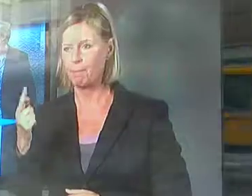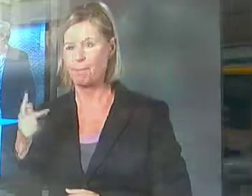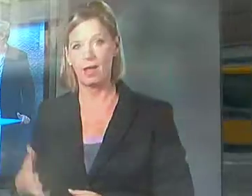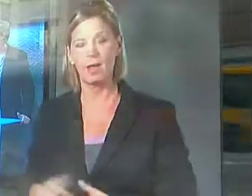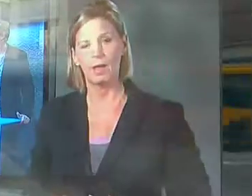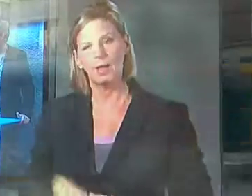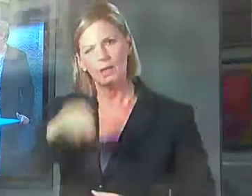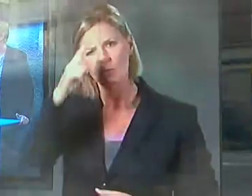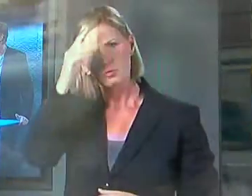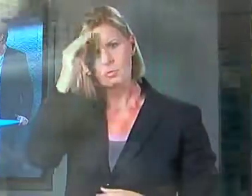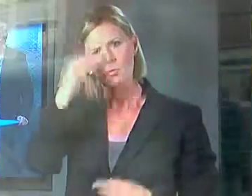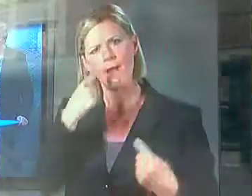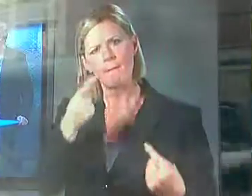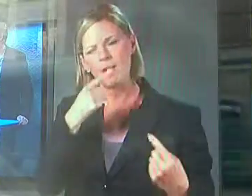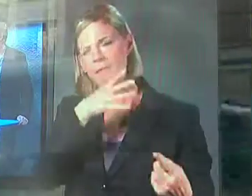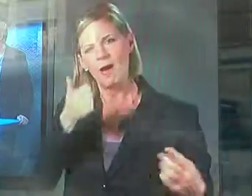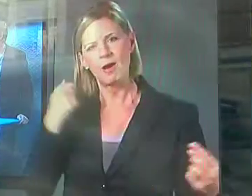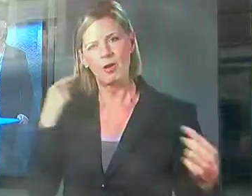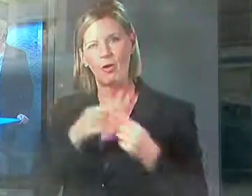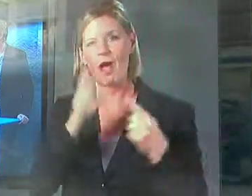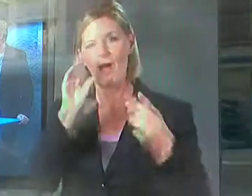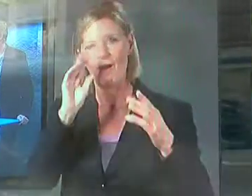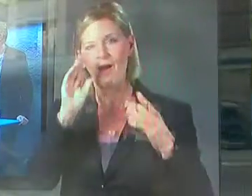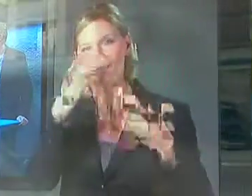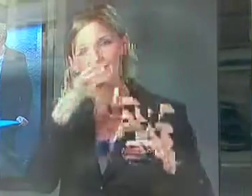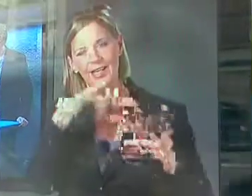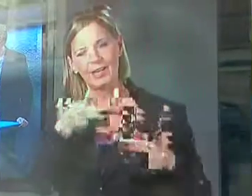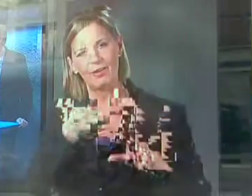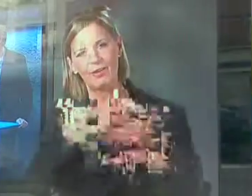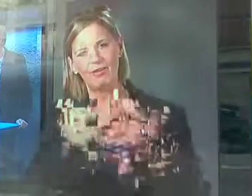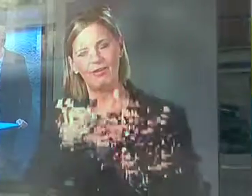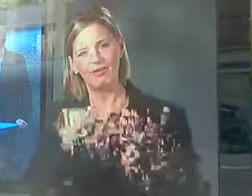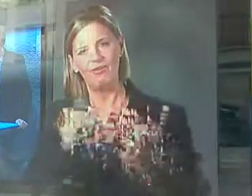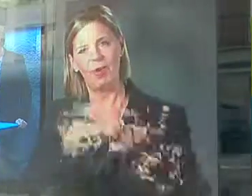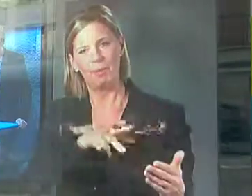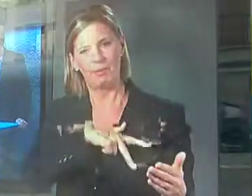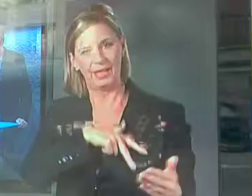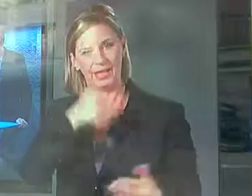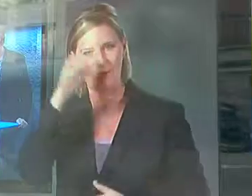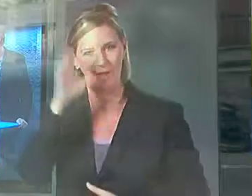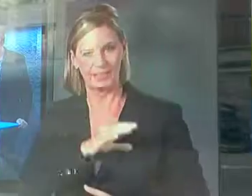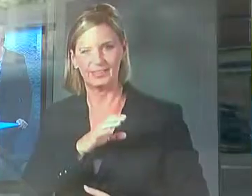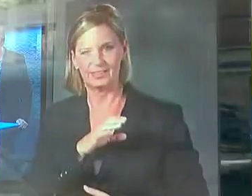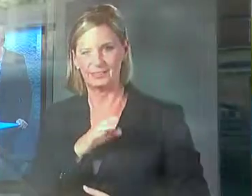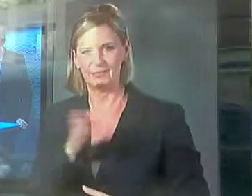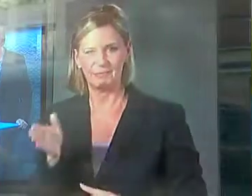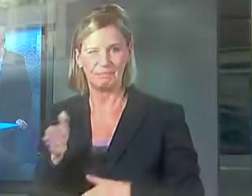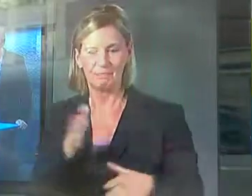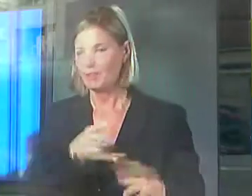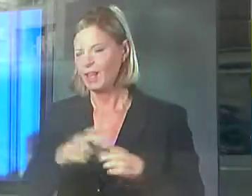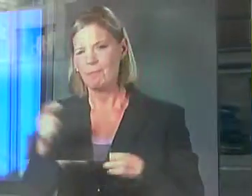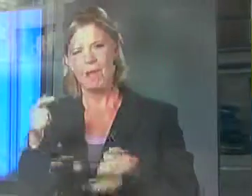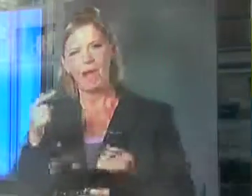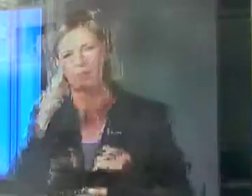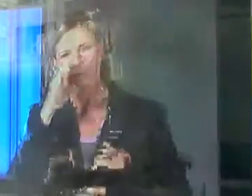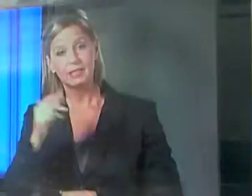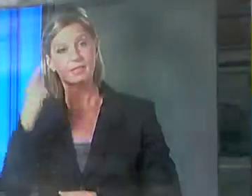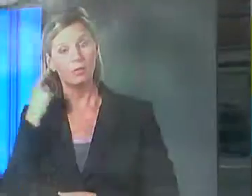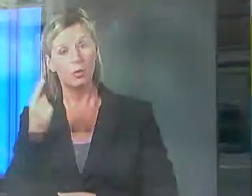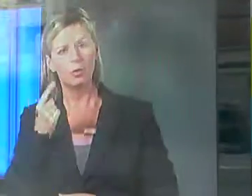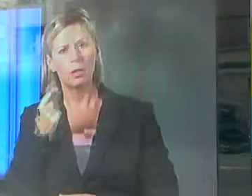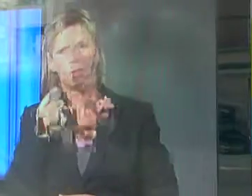probably better off. If you are hearing a voice, ask yourself, what is this voice saying? Is the voice